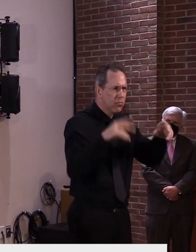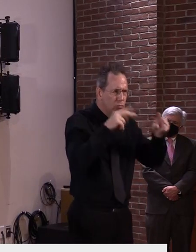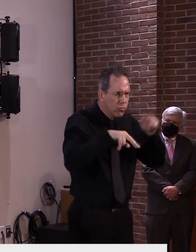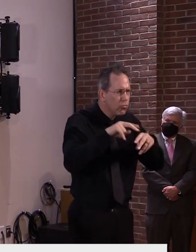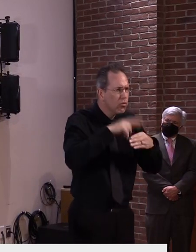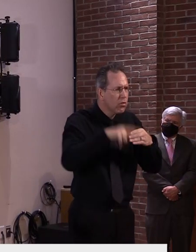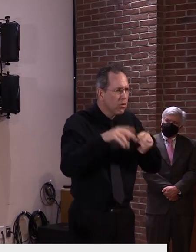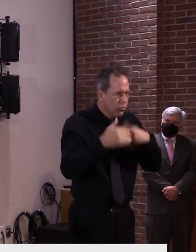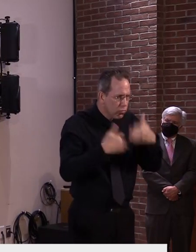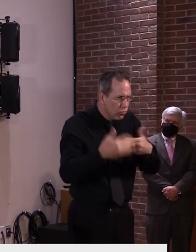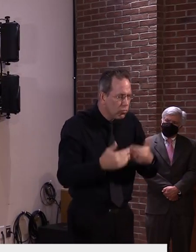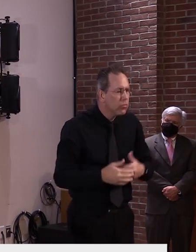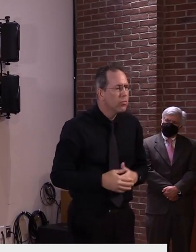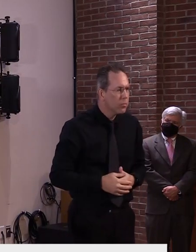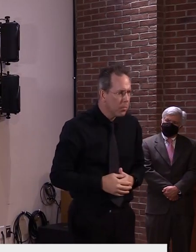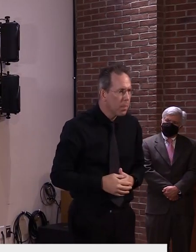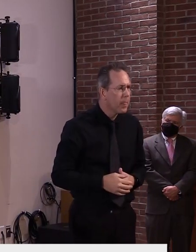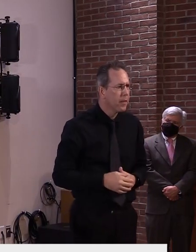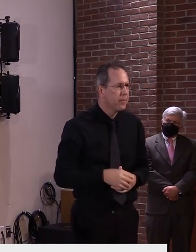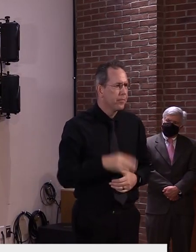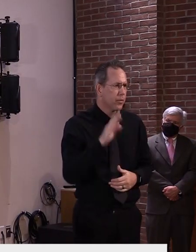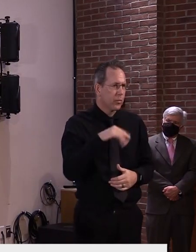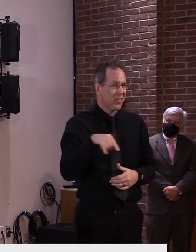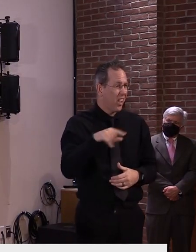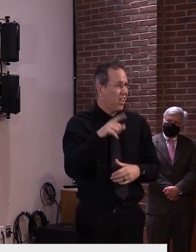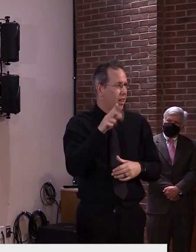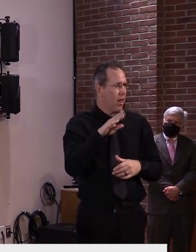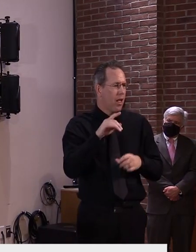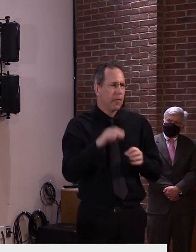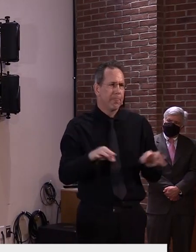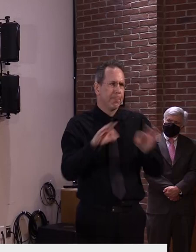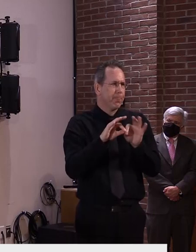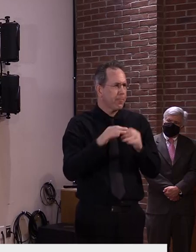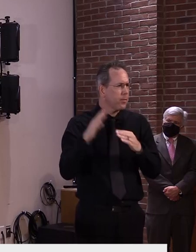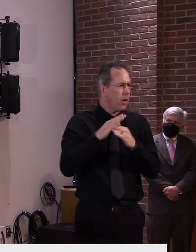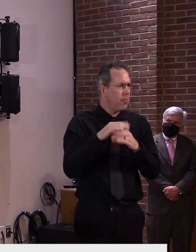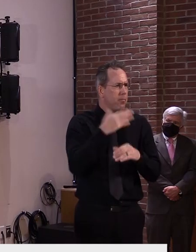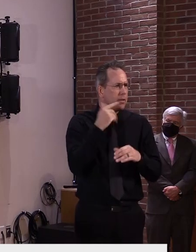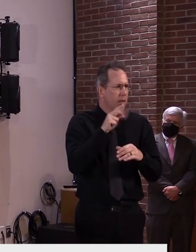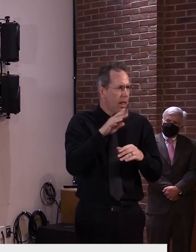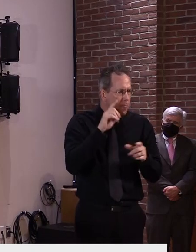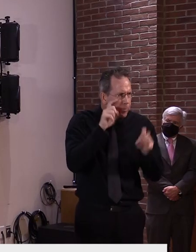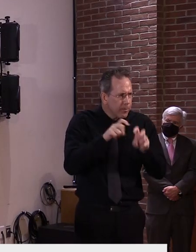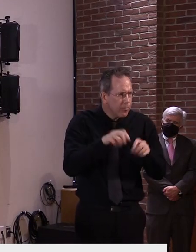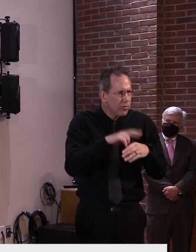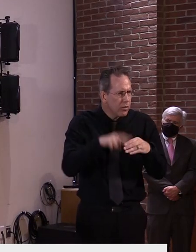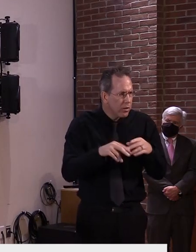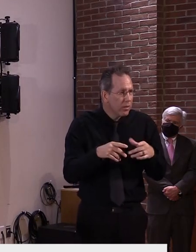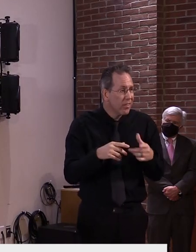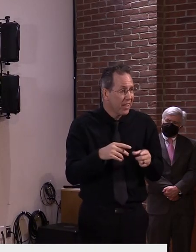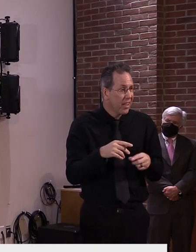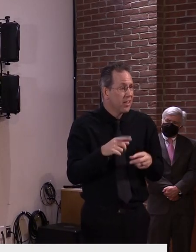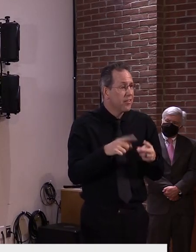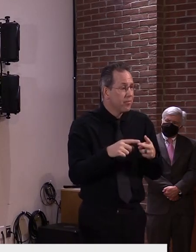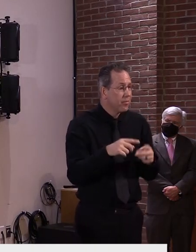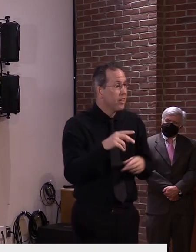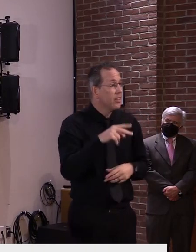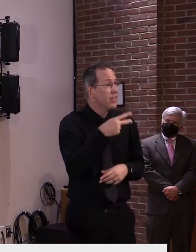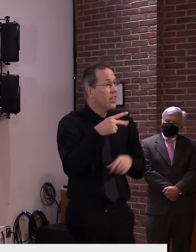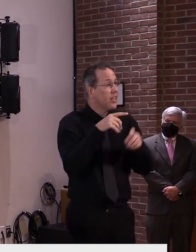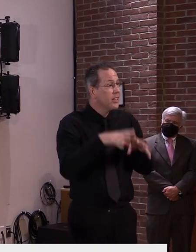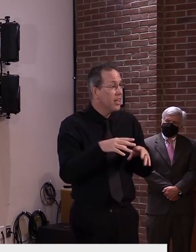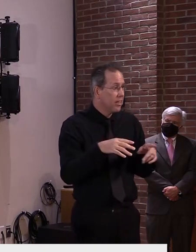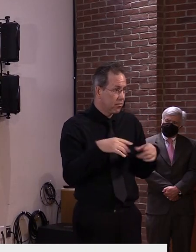are higher priority tests in the state. So we're pretty confident about the reliability, and I